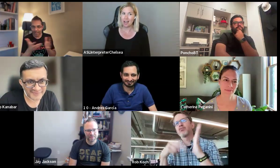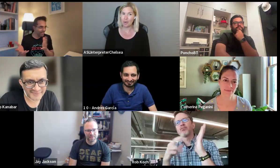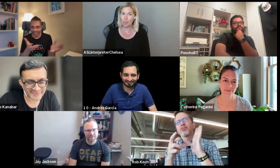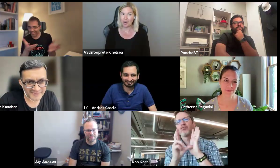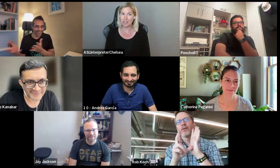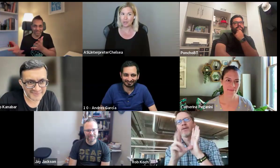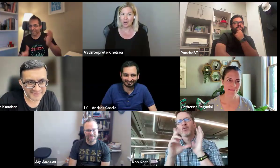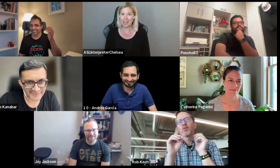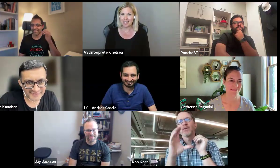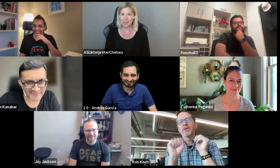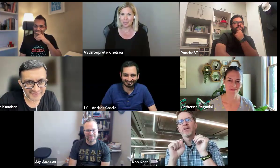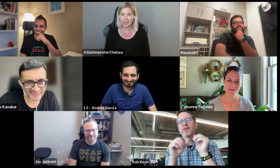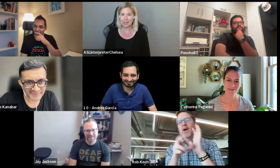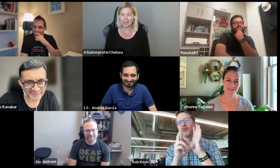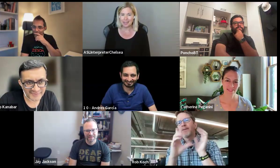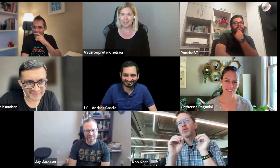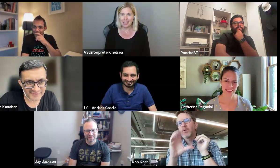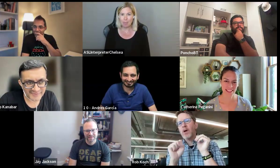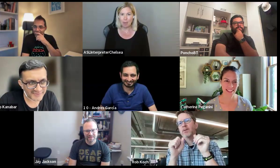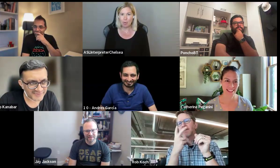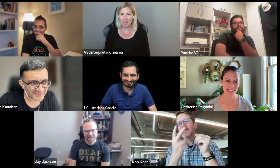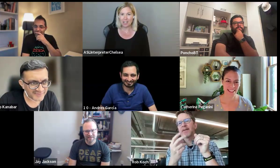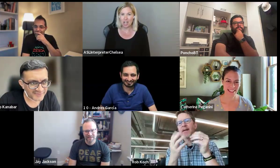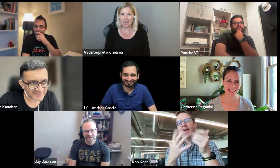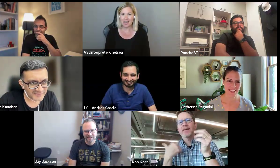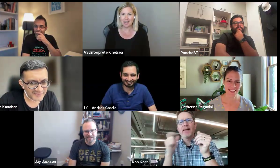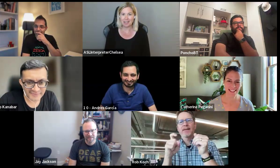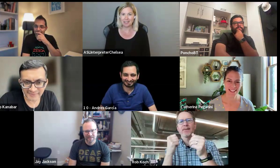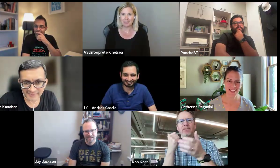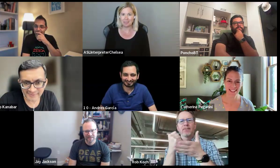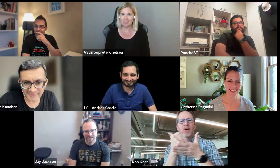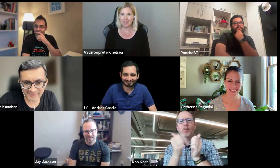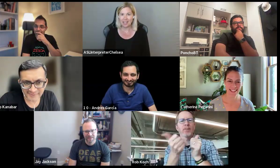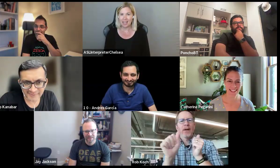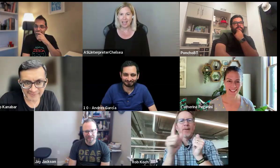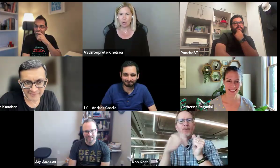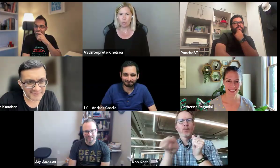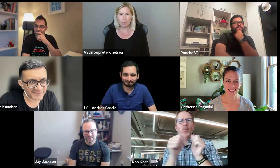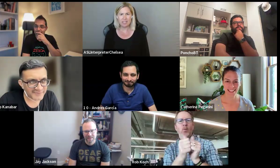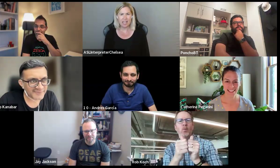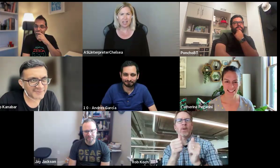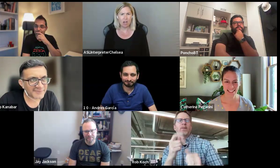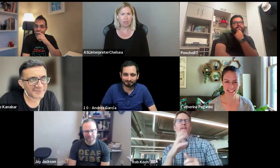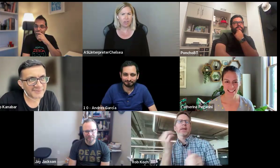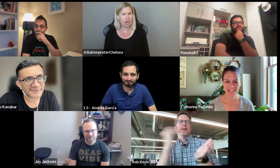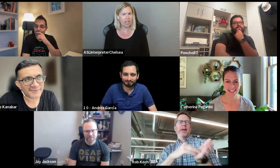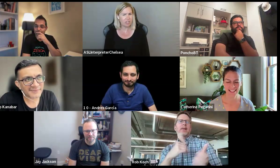lot of work trying to keep up with the agenda. And Rob is saying, is